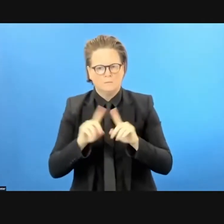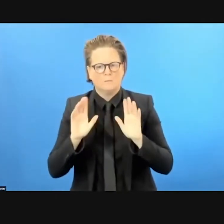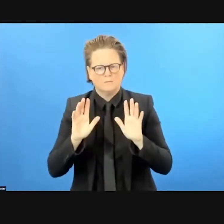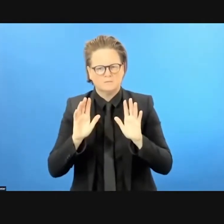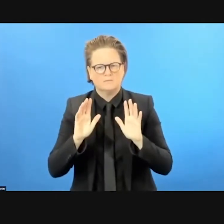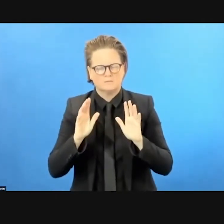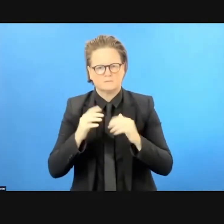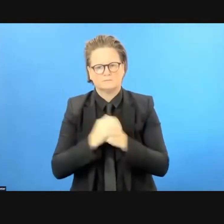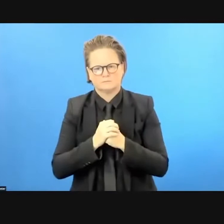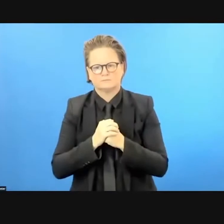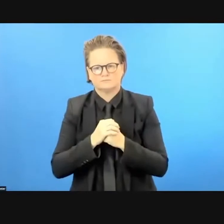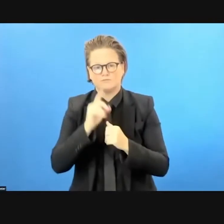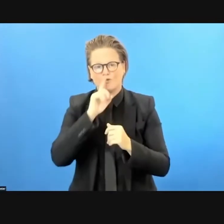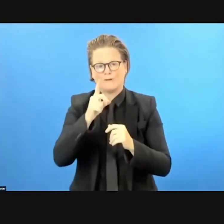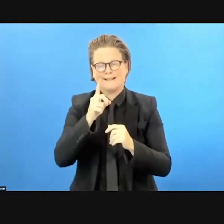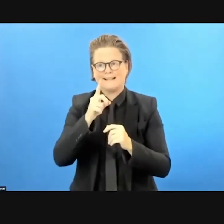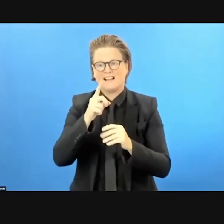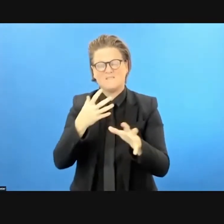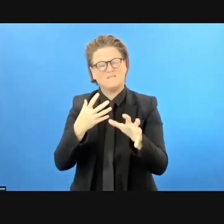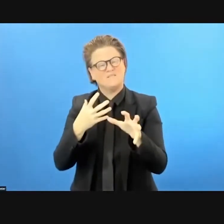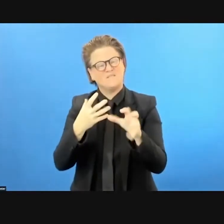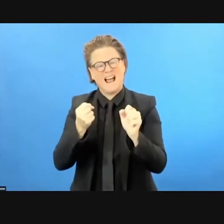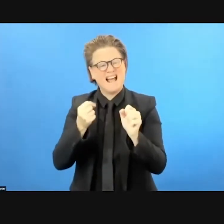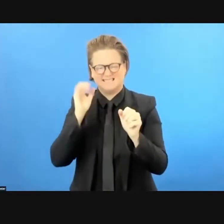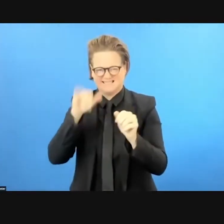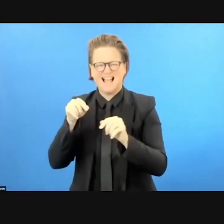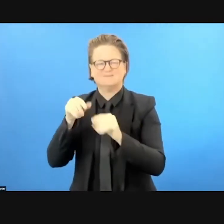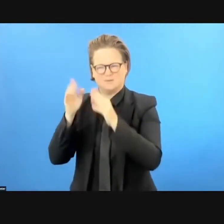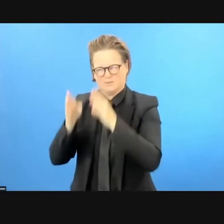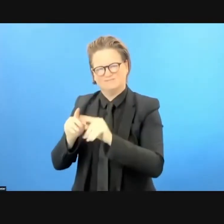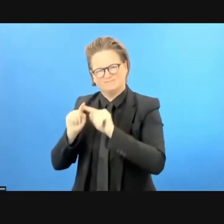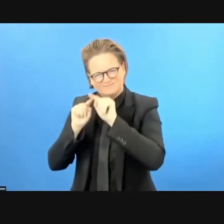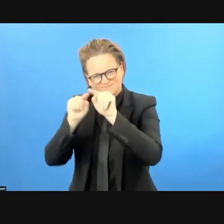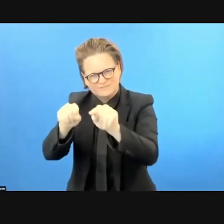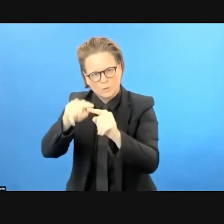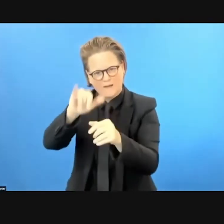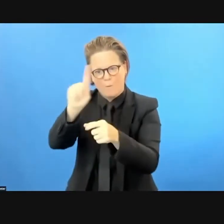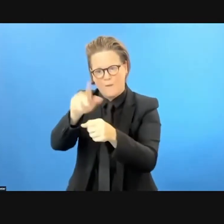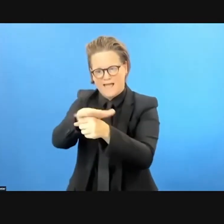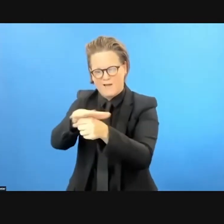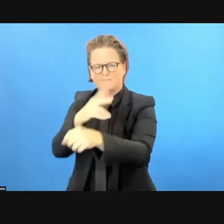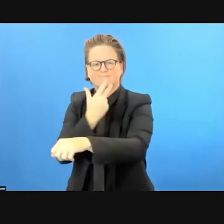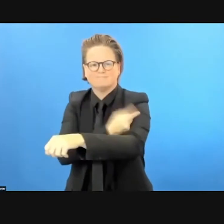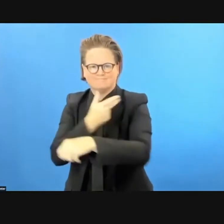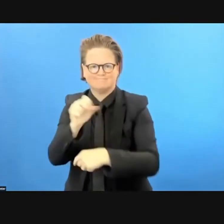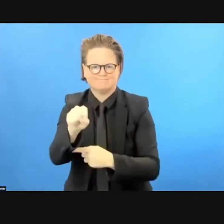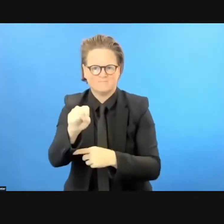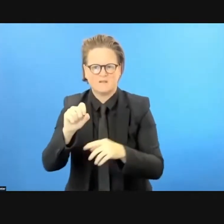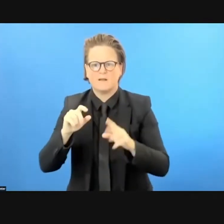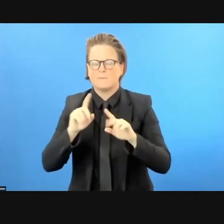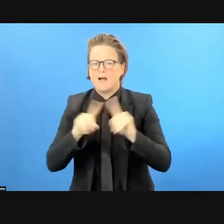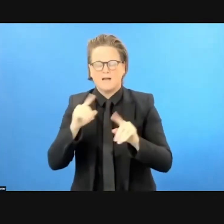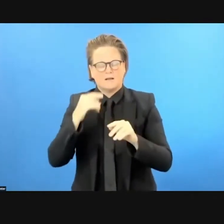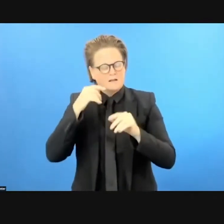try to, prevent or overcome, that's our first strategy that we are trying to be aggressive